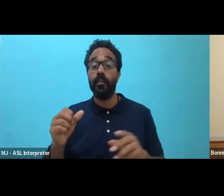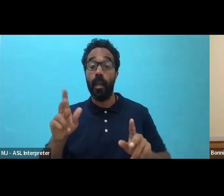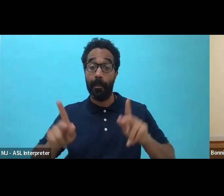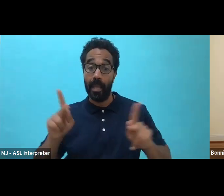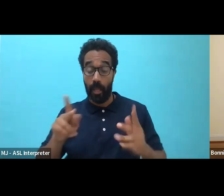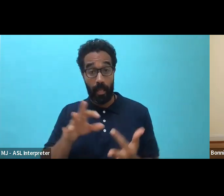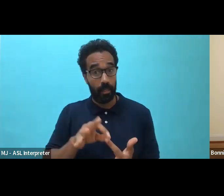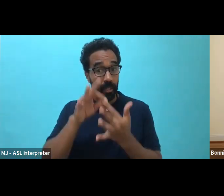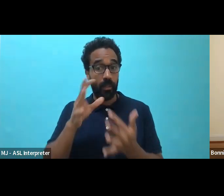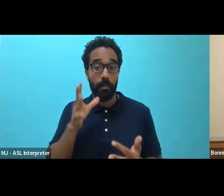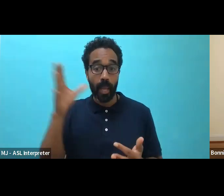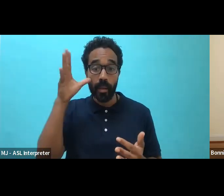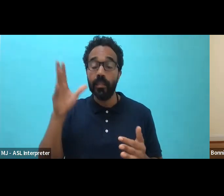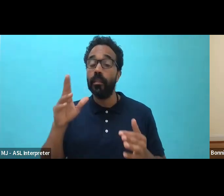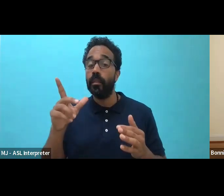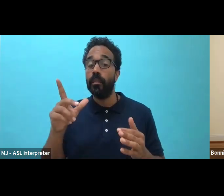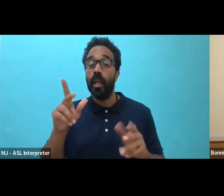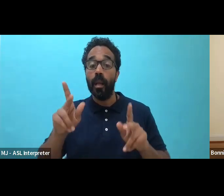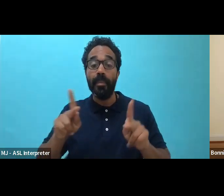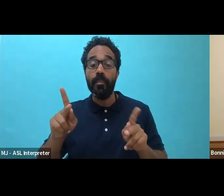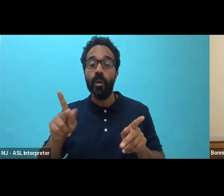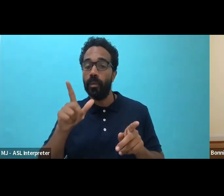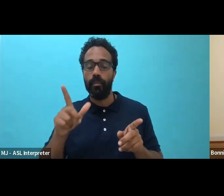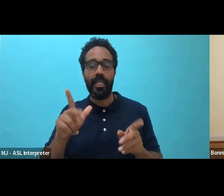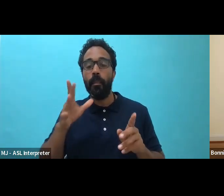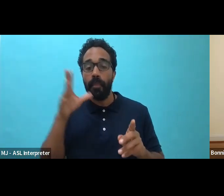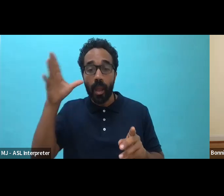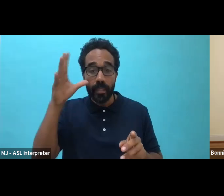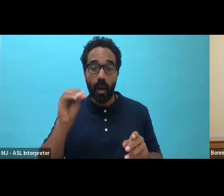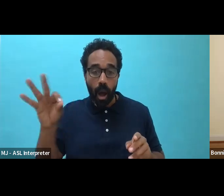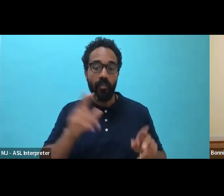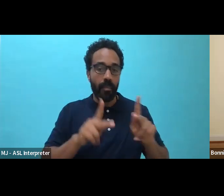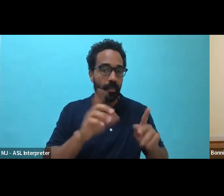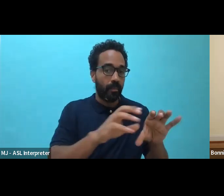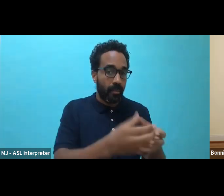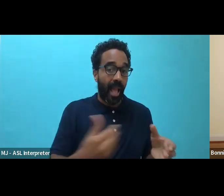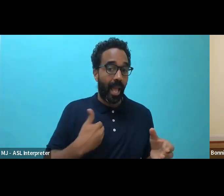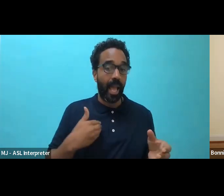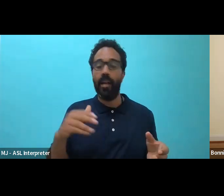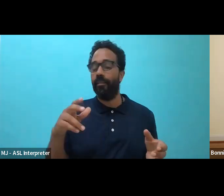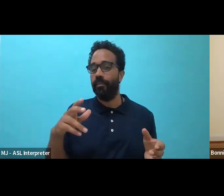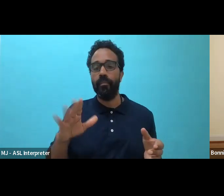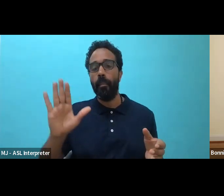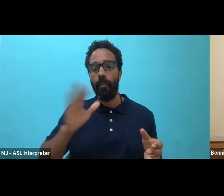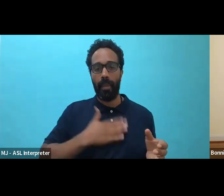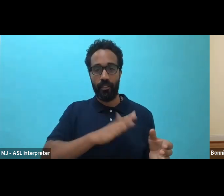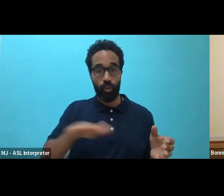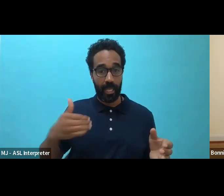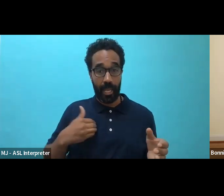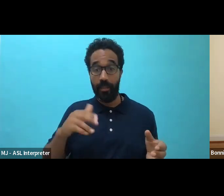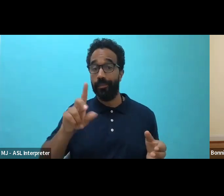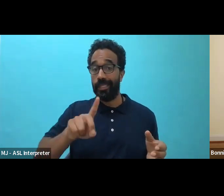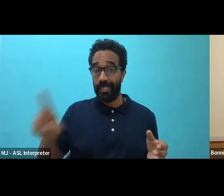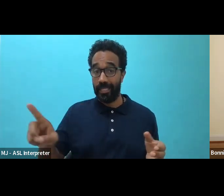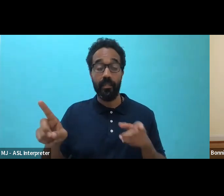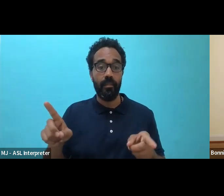parents of developmental disabilities people, were horrified at the conditions there. And so based